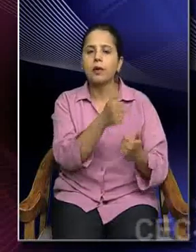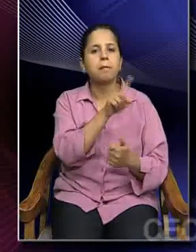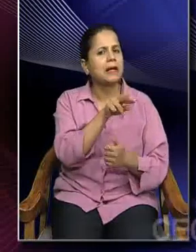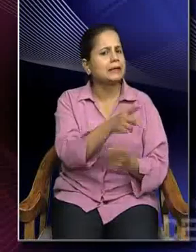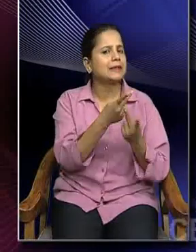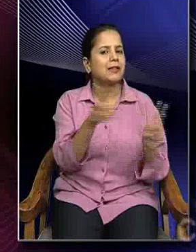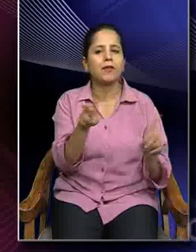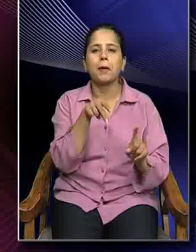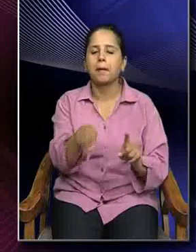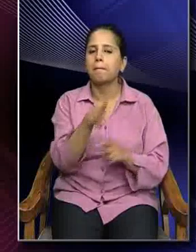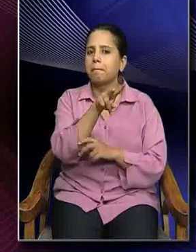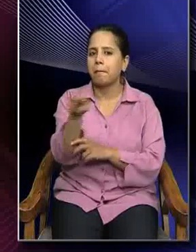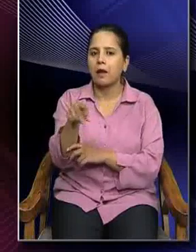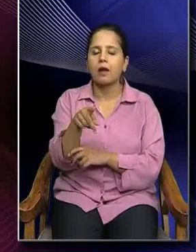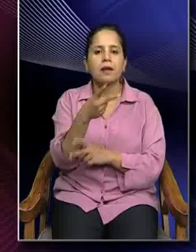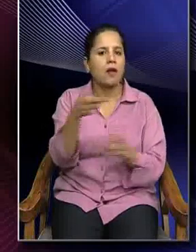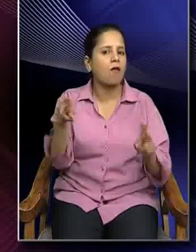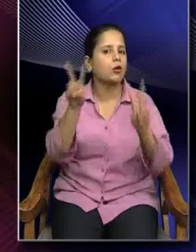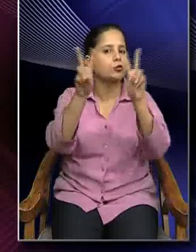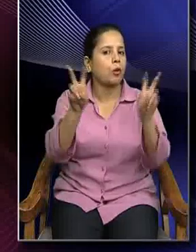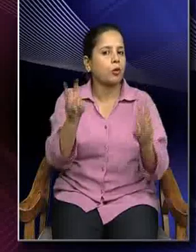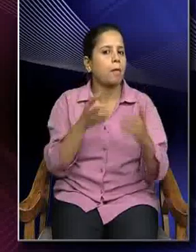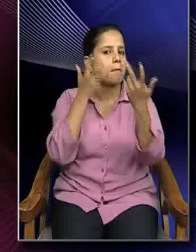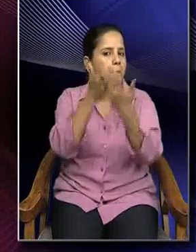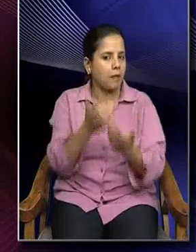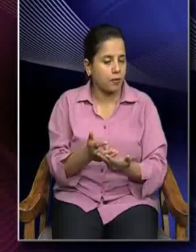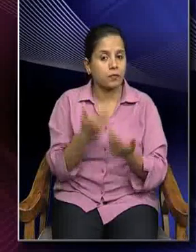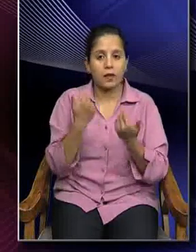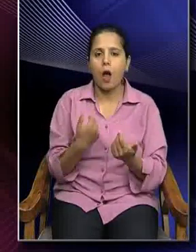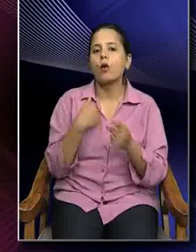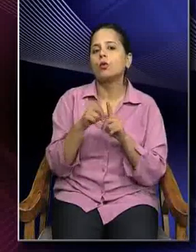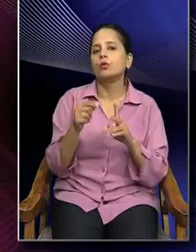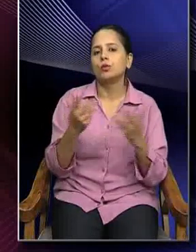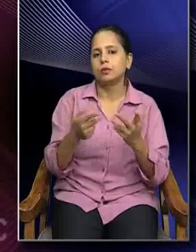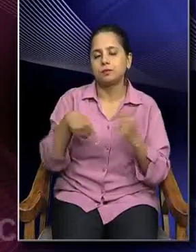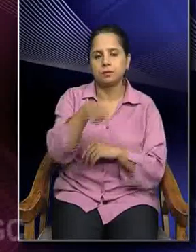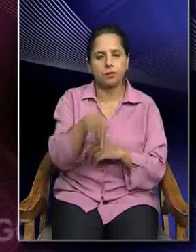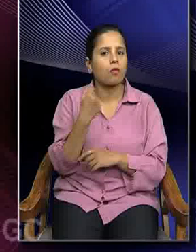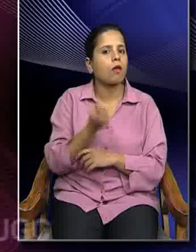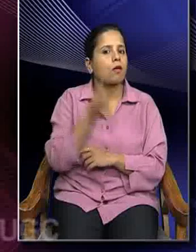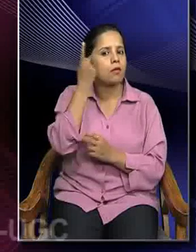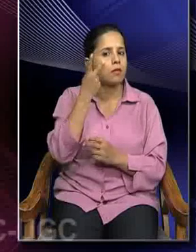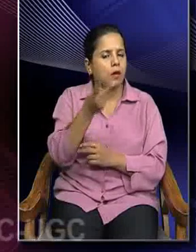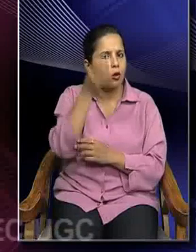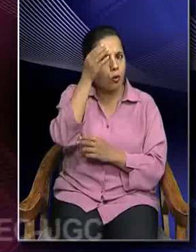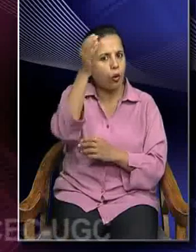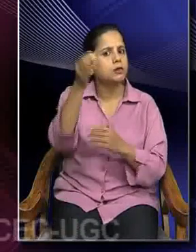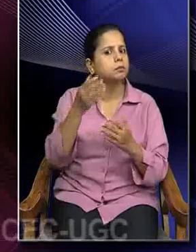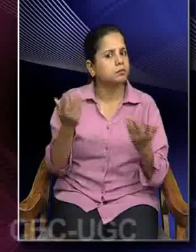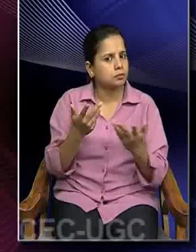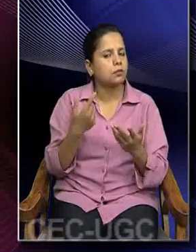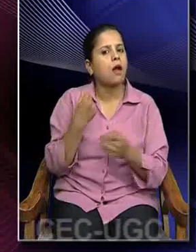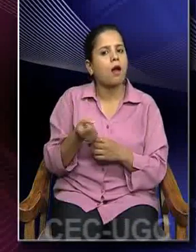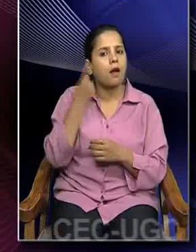different meaning in different context. What we are going to do today is understand the concept